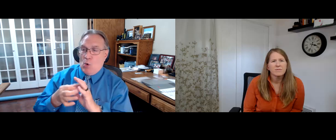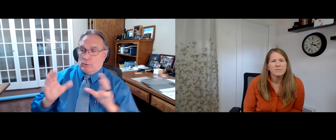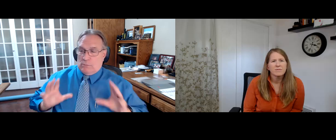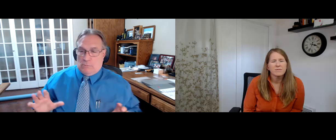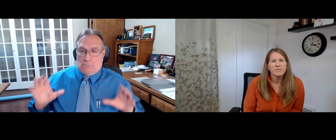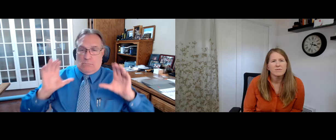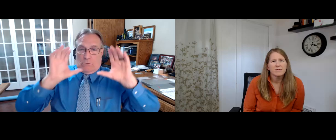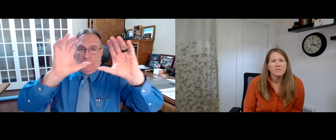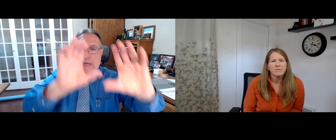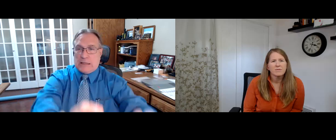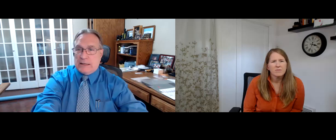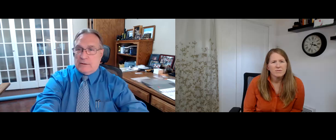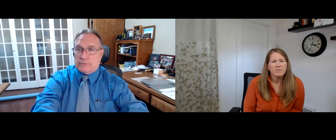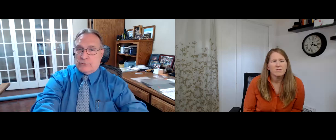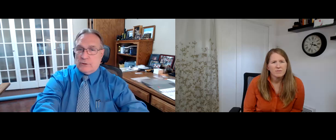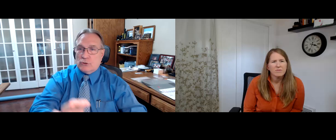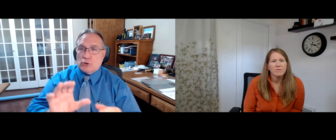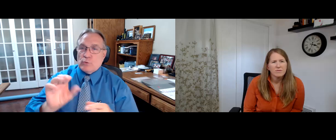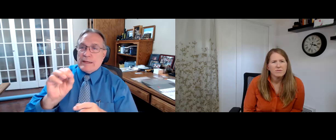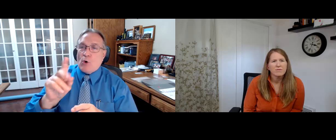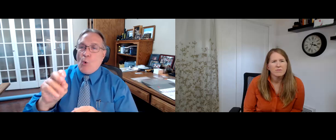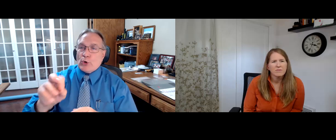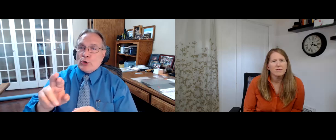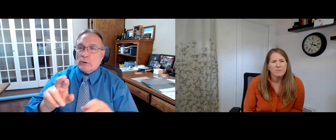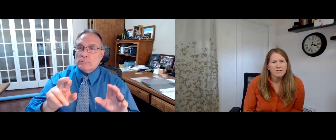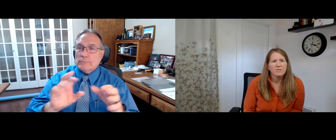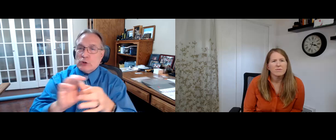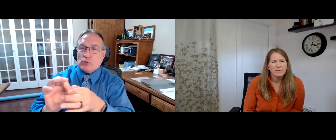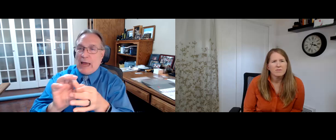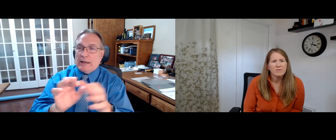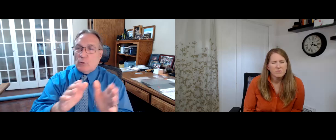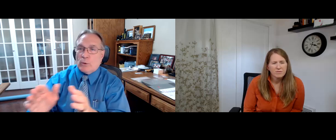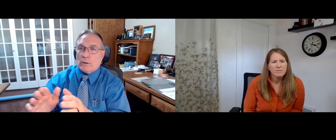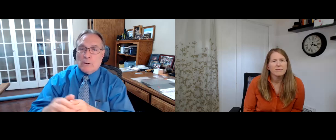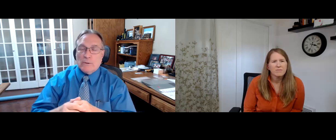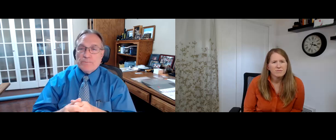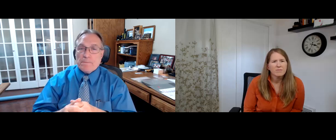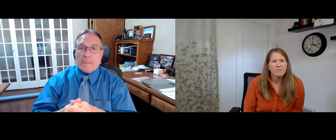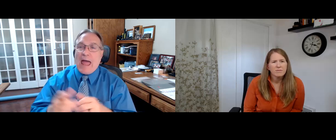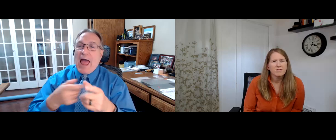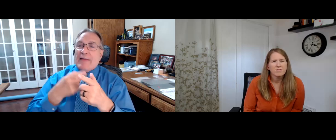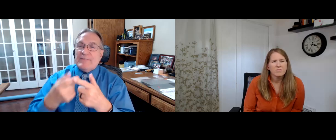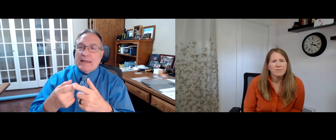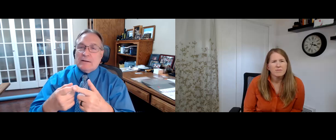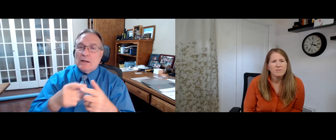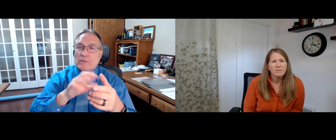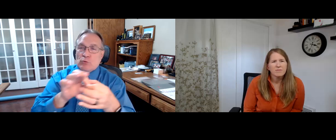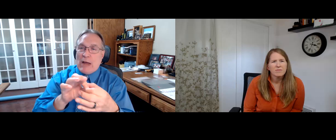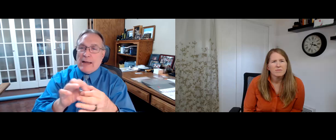own, they give to the order, the United Order. And then the